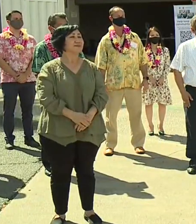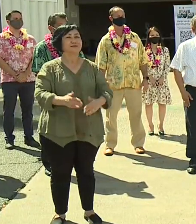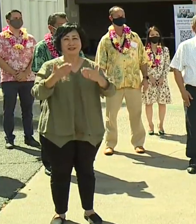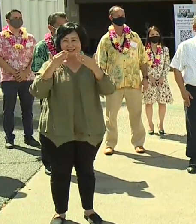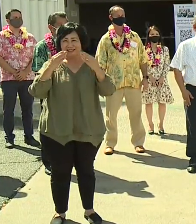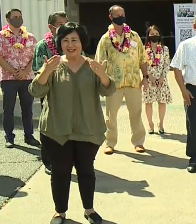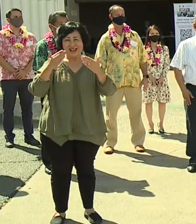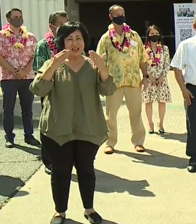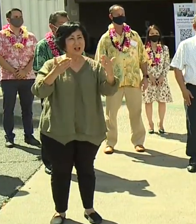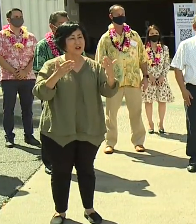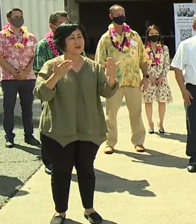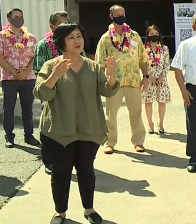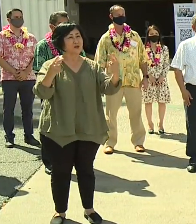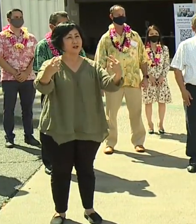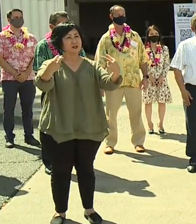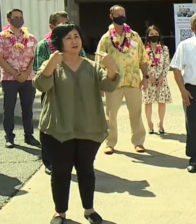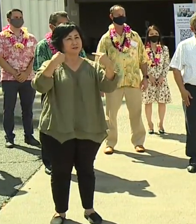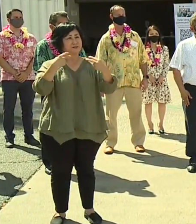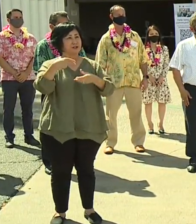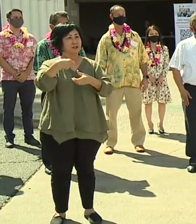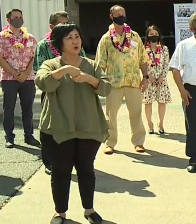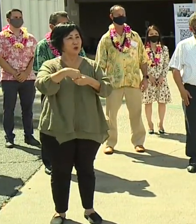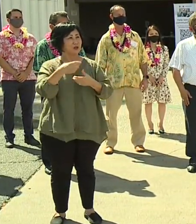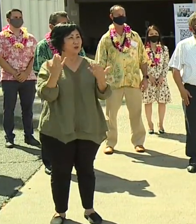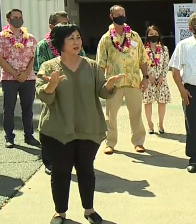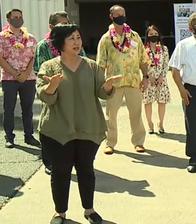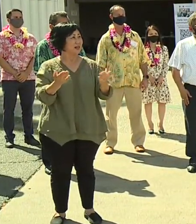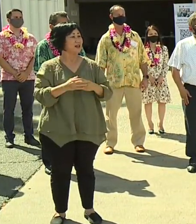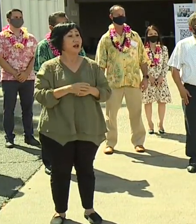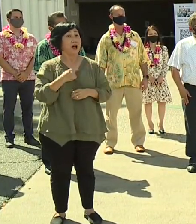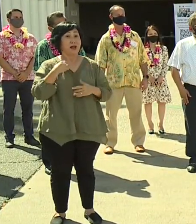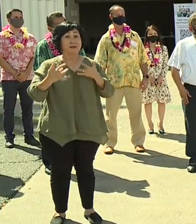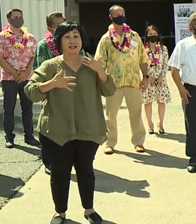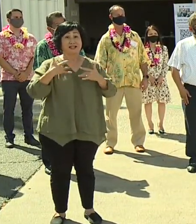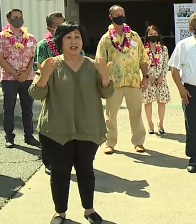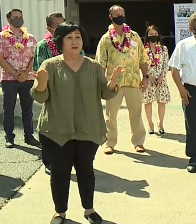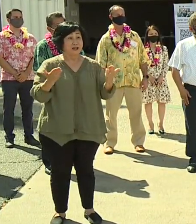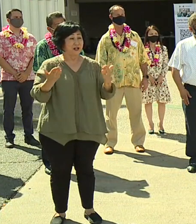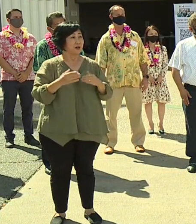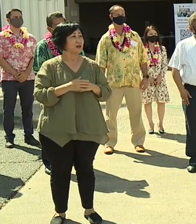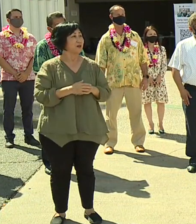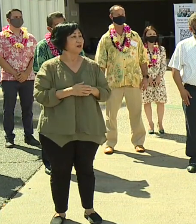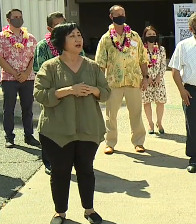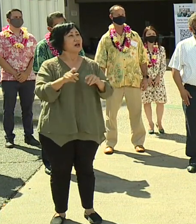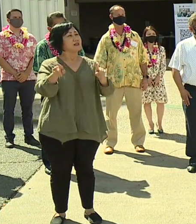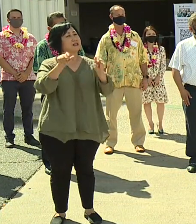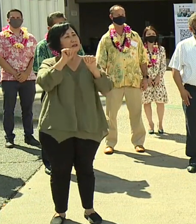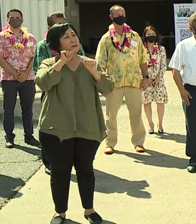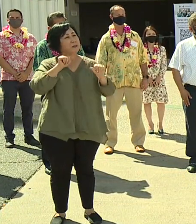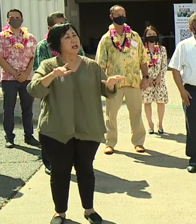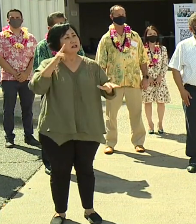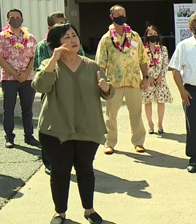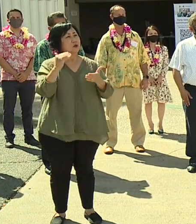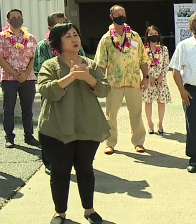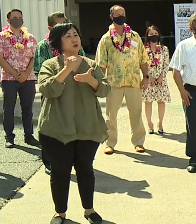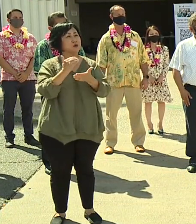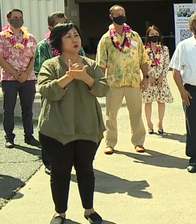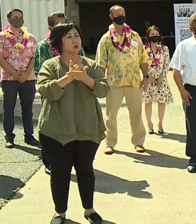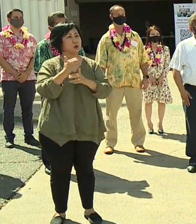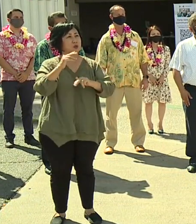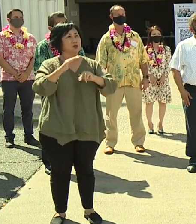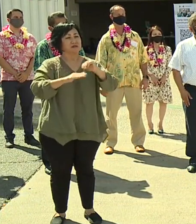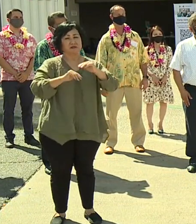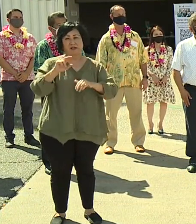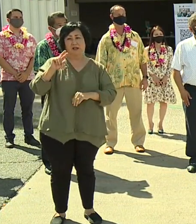Thank you so much for joining us here. I'm excited to be here at the blessing for this new